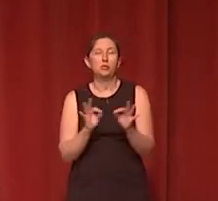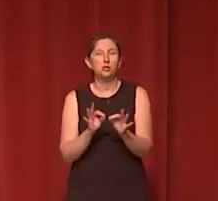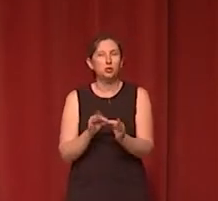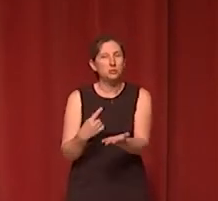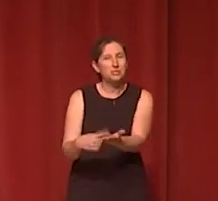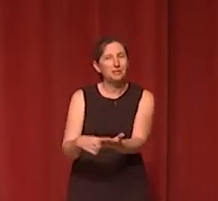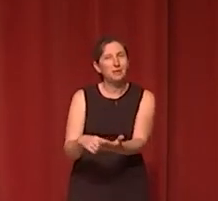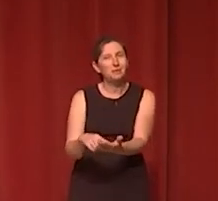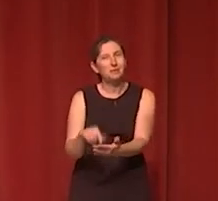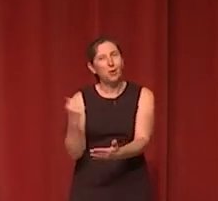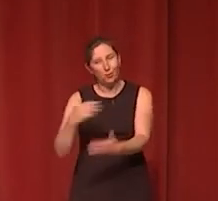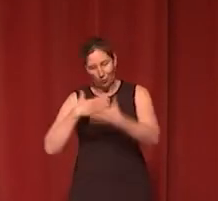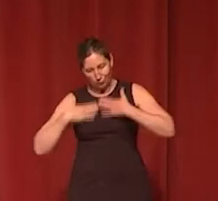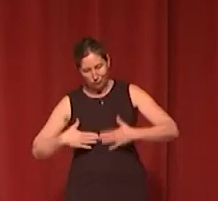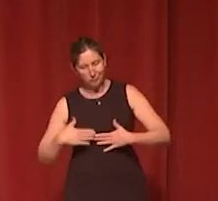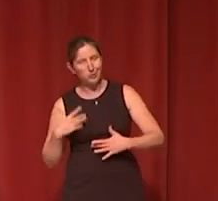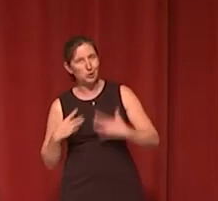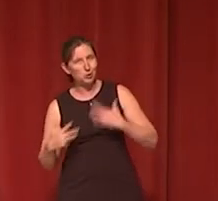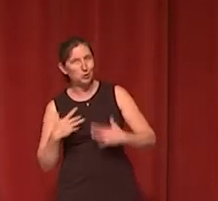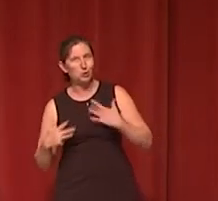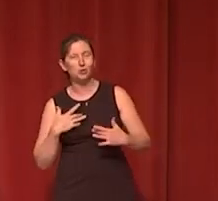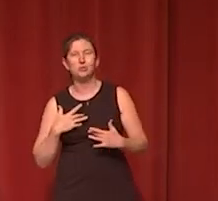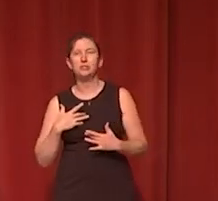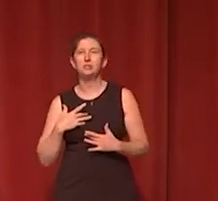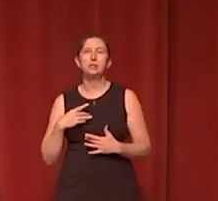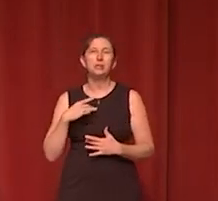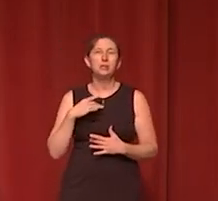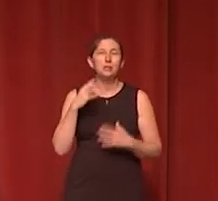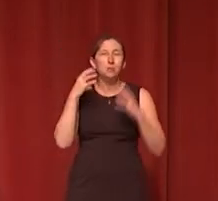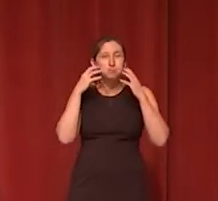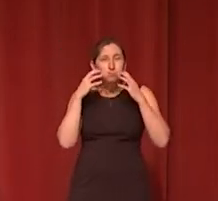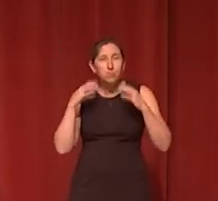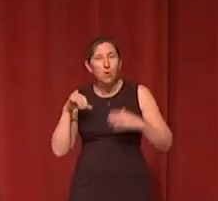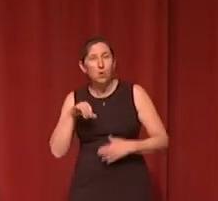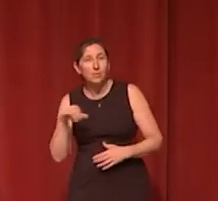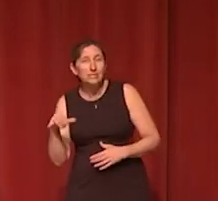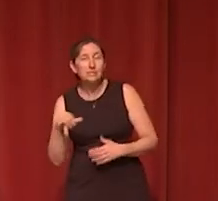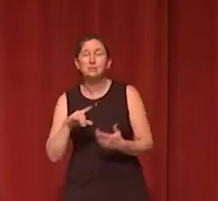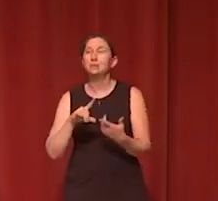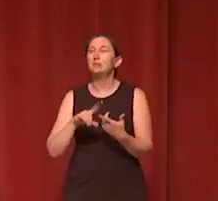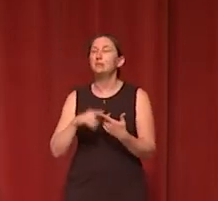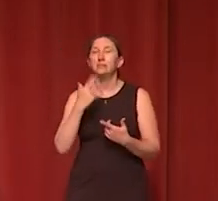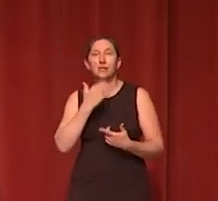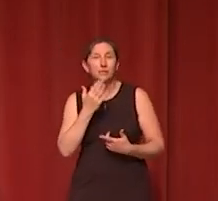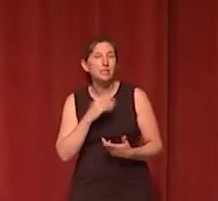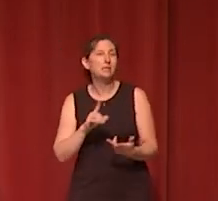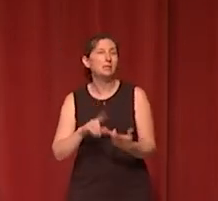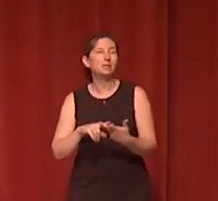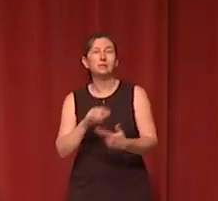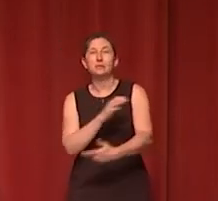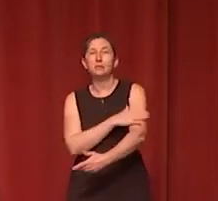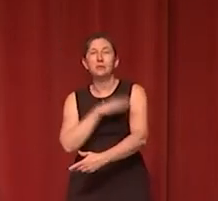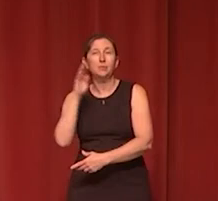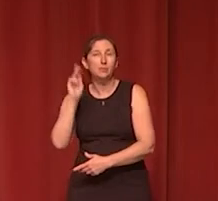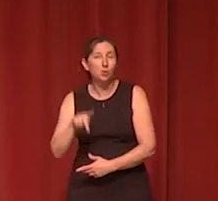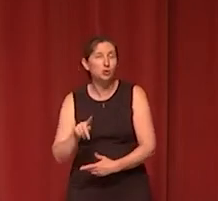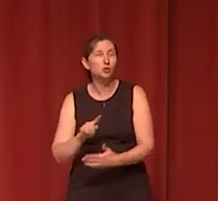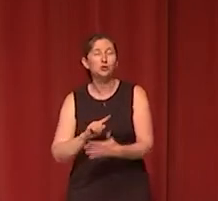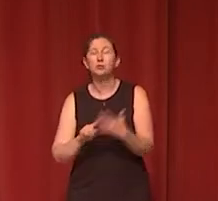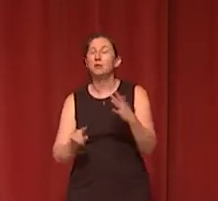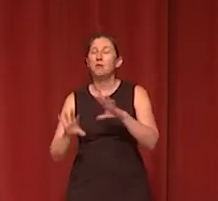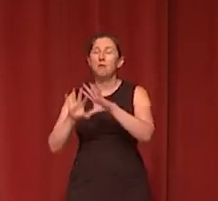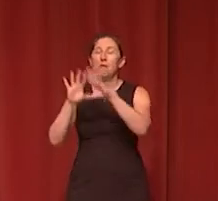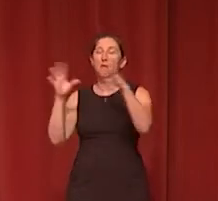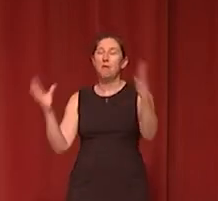cholesterol, diabetes, obesity. All of those have medications that are used to treat or lower or